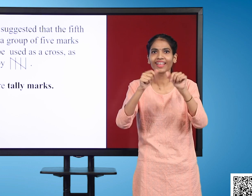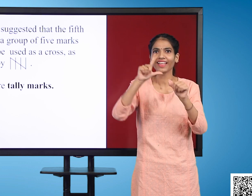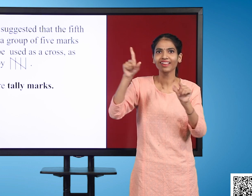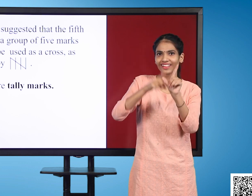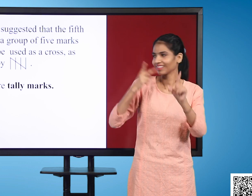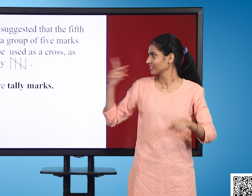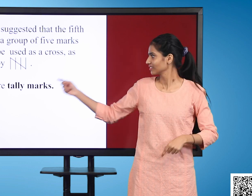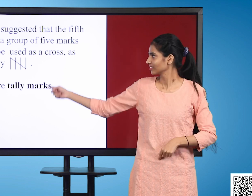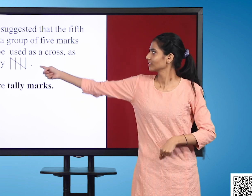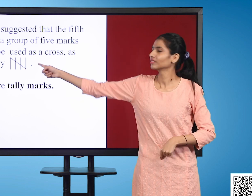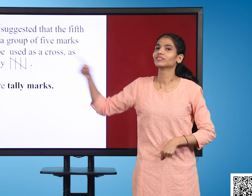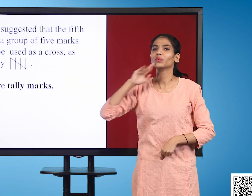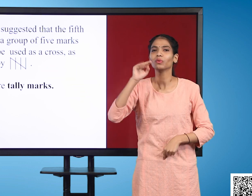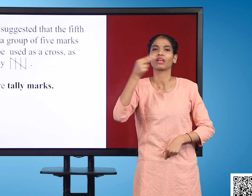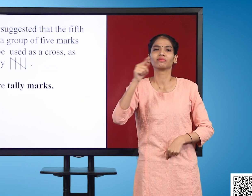These are tally marks.